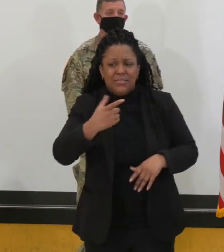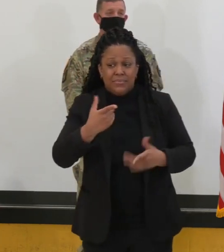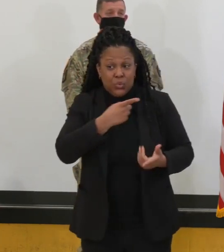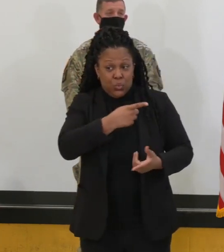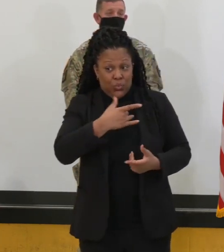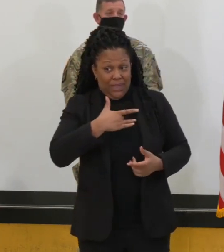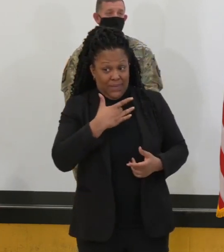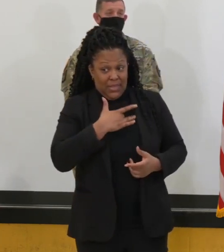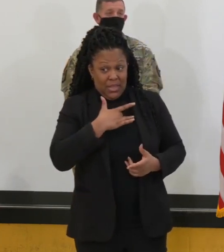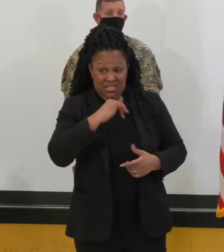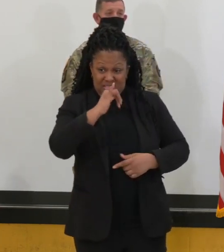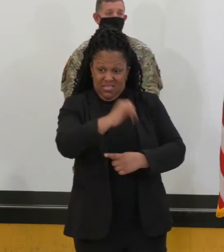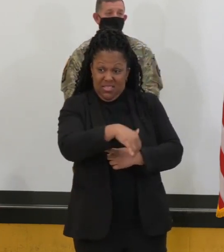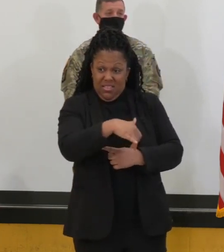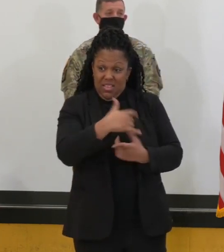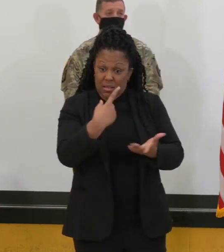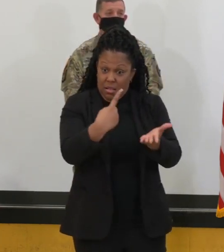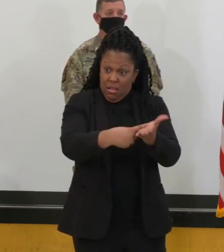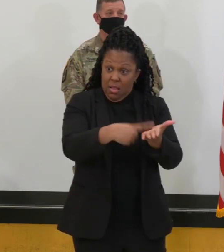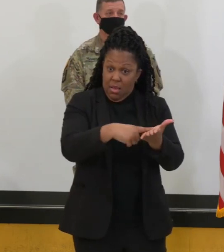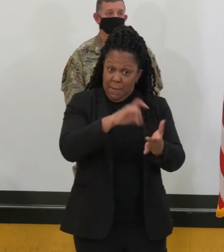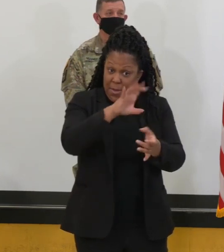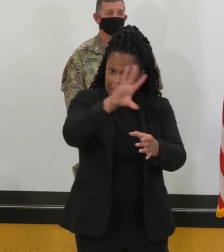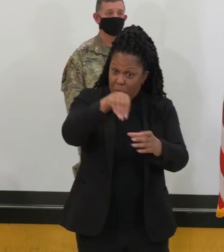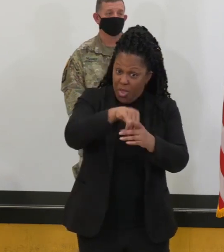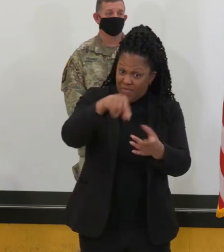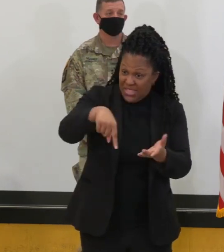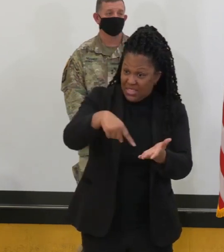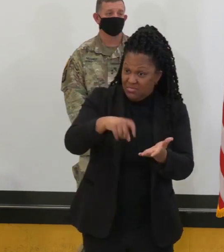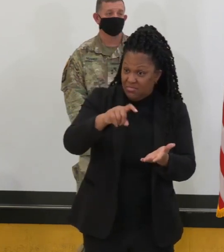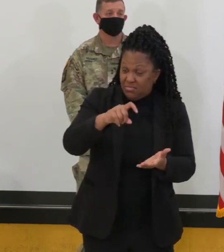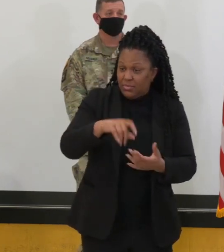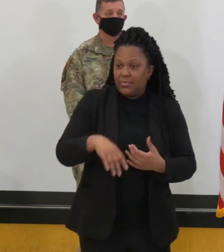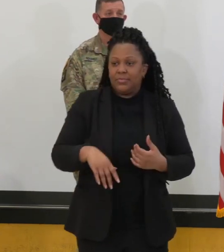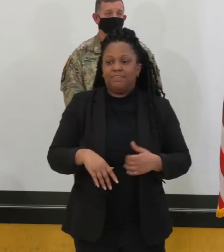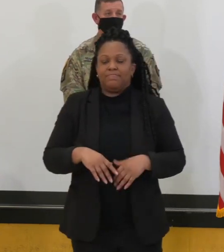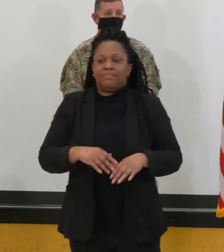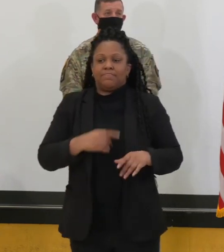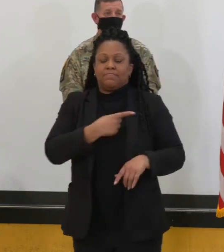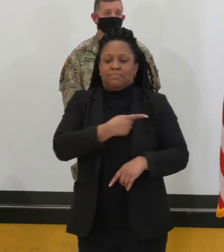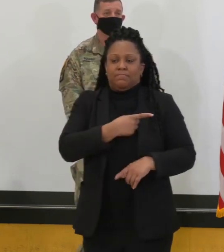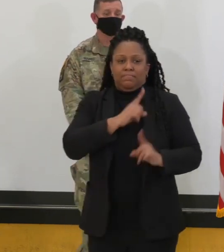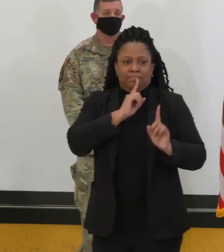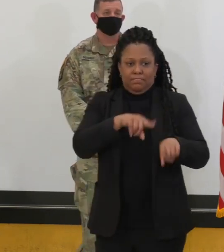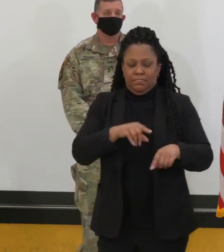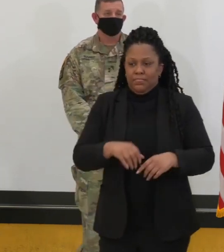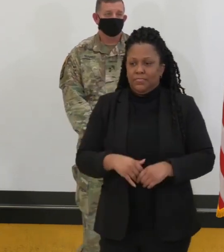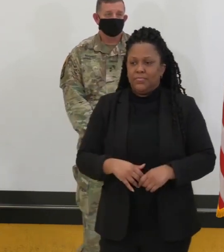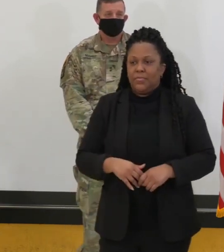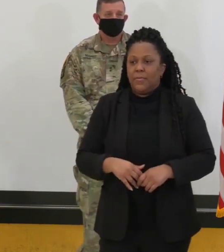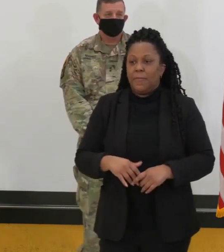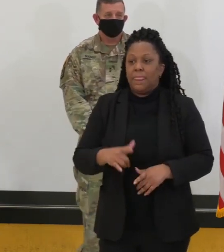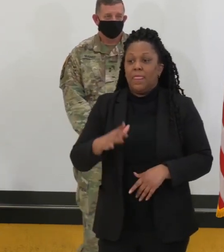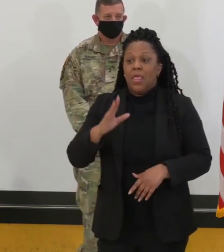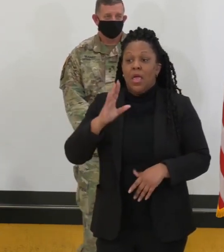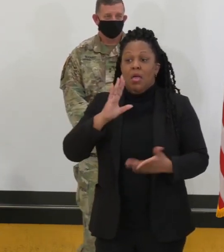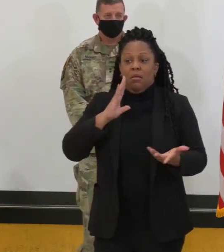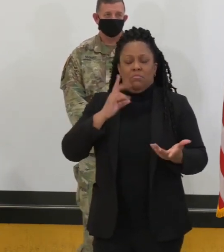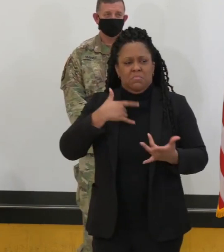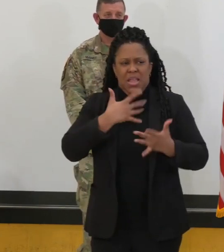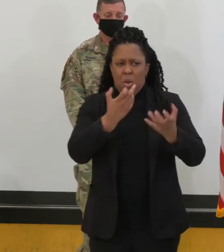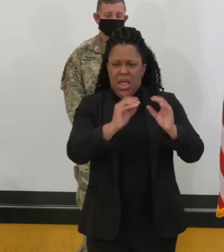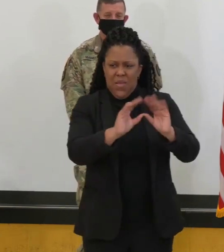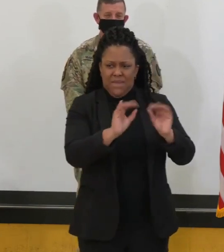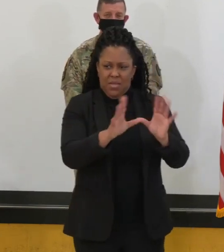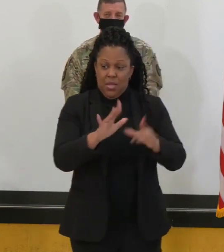part of this as well? I think you're overstating. Well, your question is whether training, as the governor